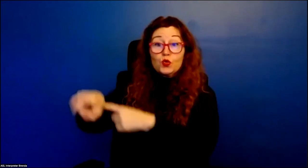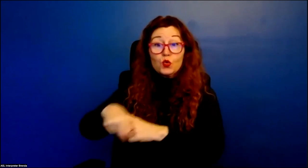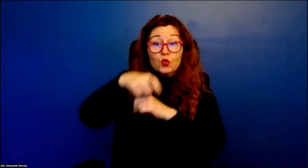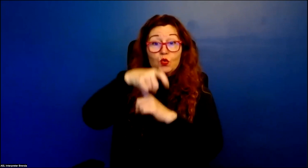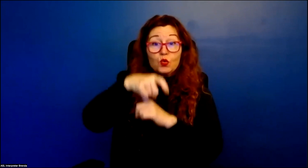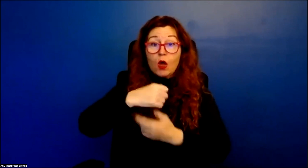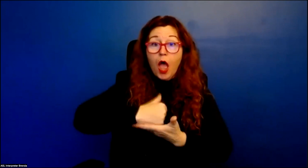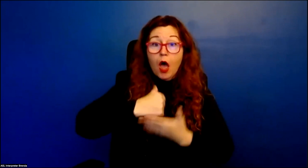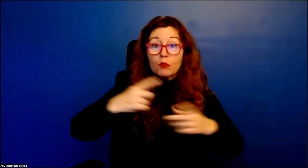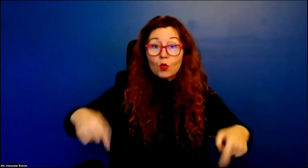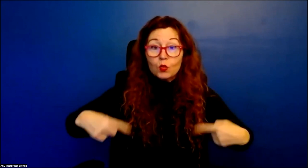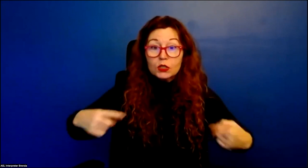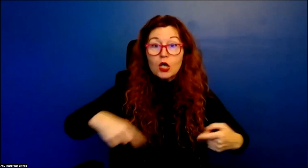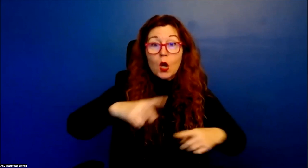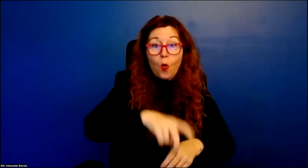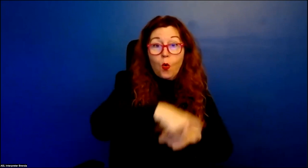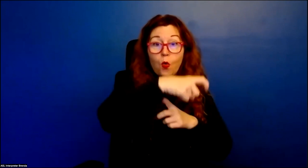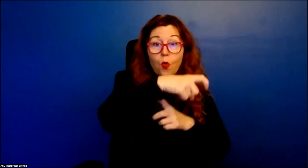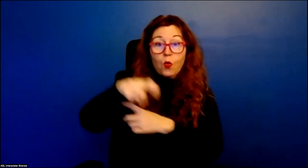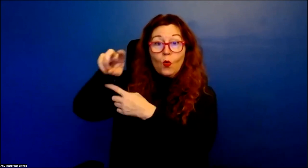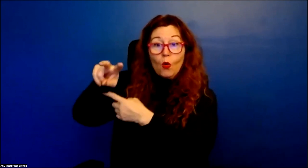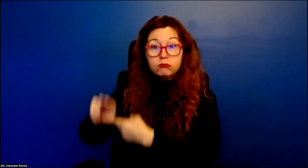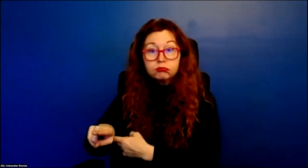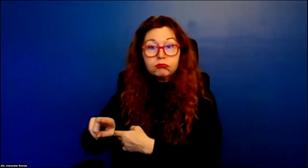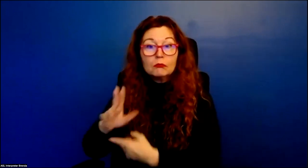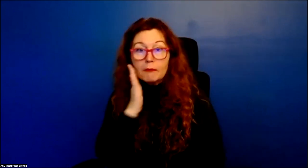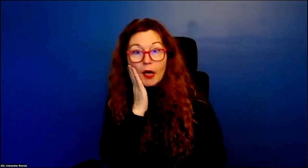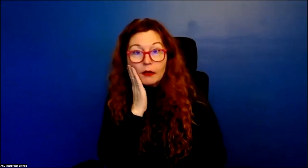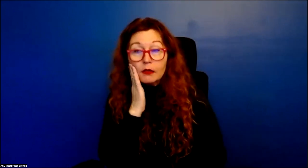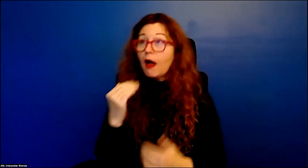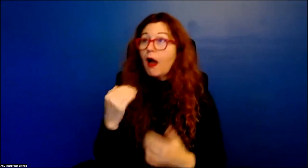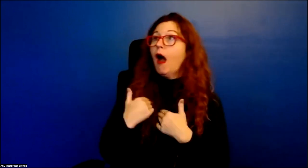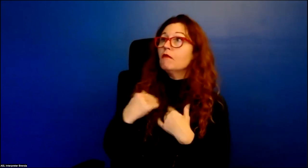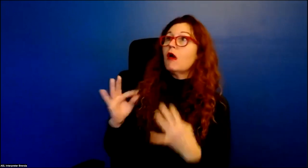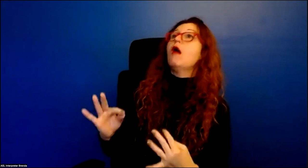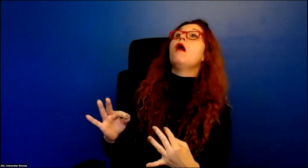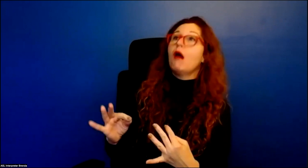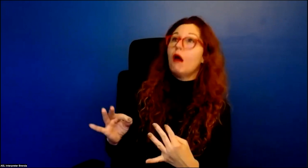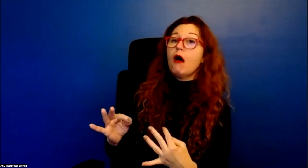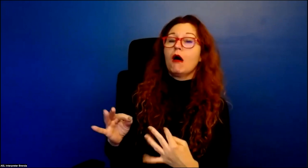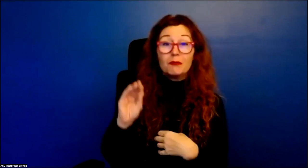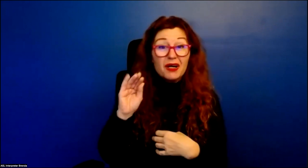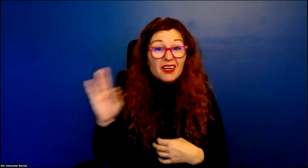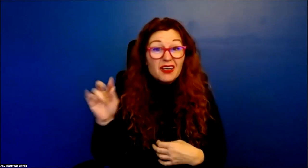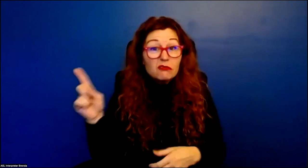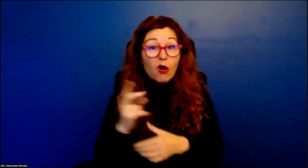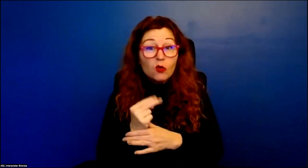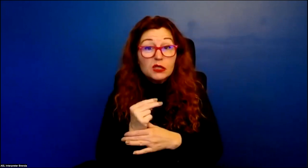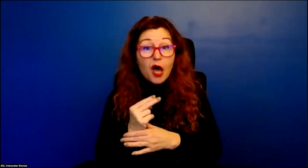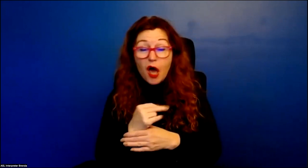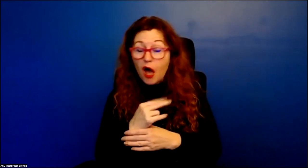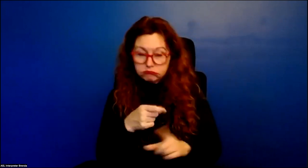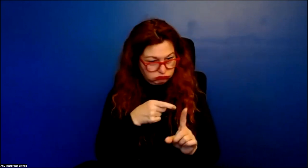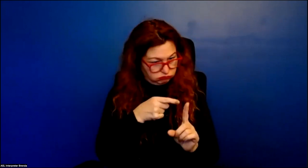if you want to have any kind of margin, as opposed to doing a race to the bottom cheapest price, you're going to